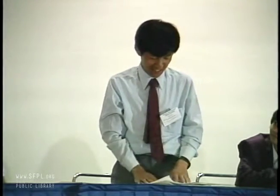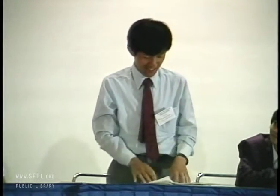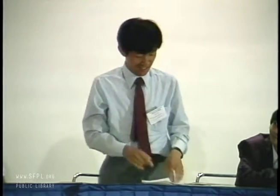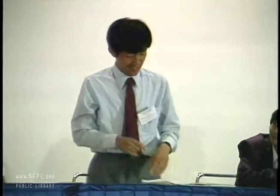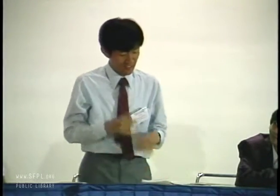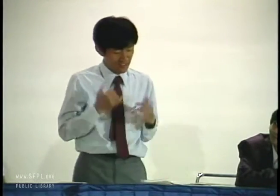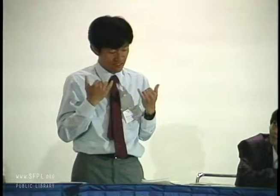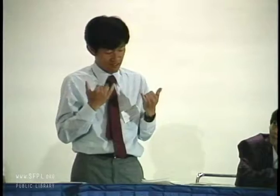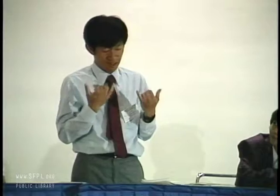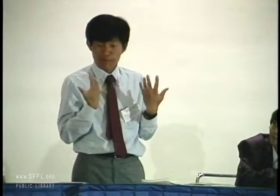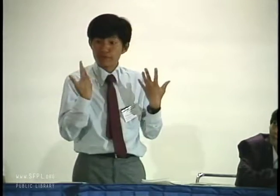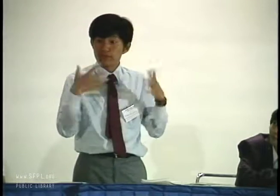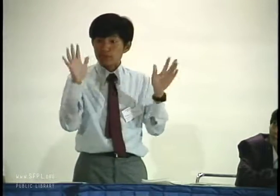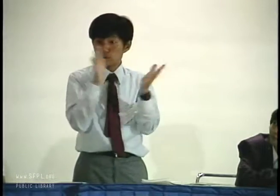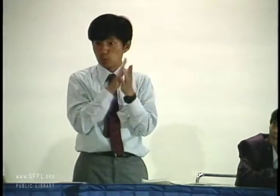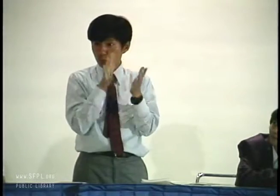of that experience.